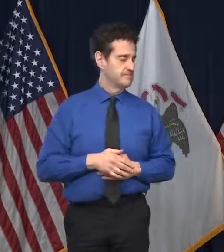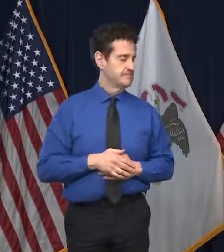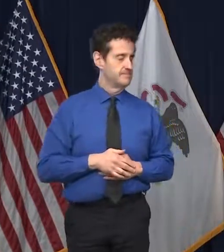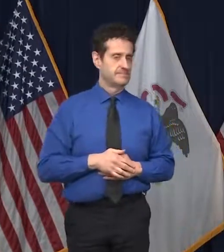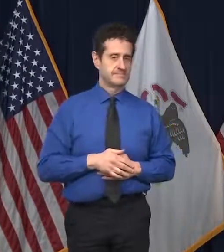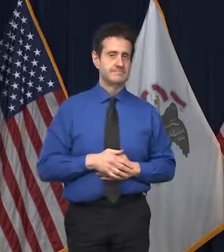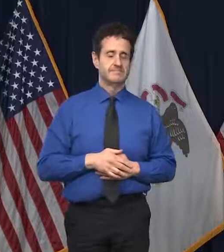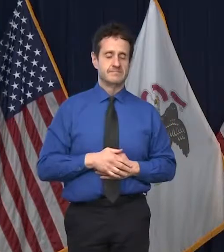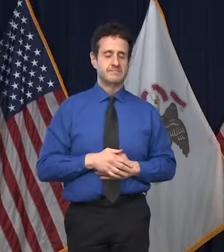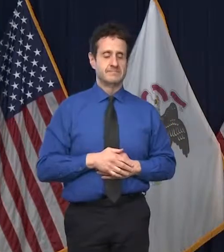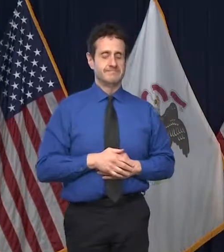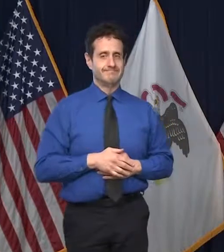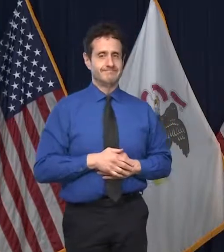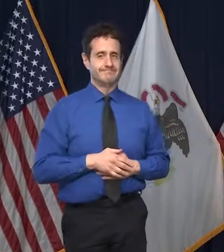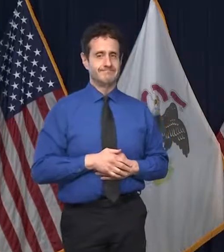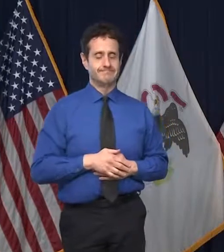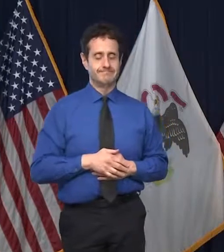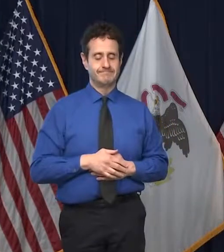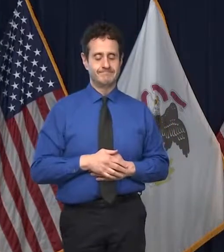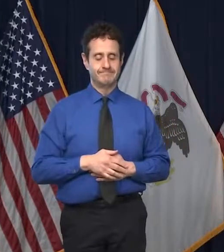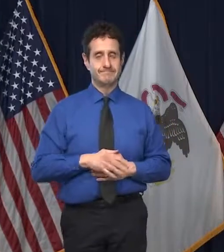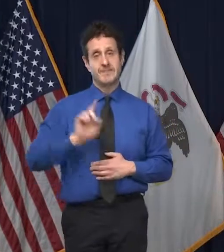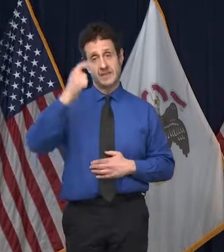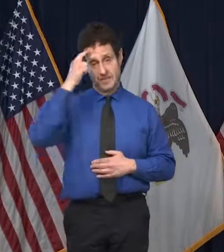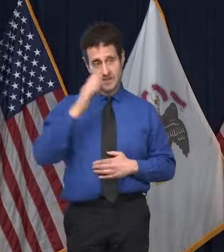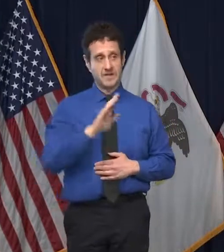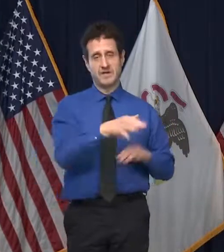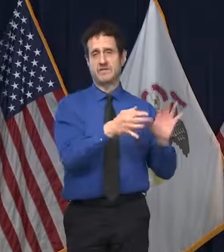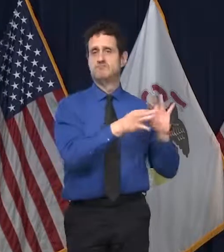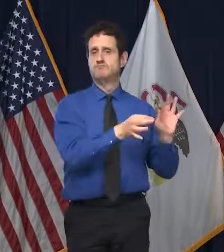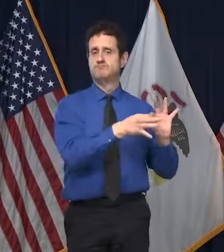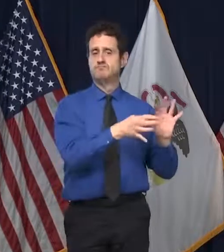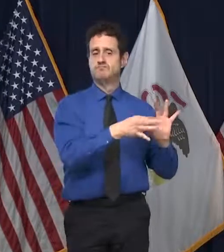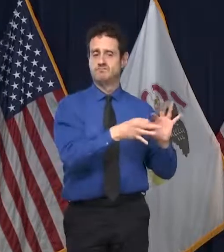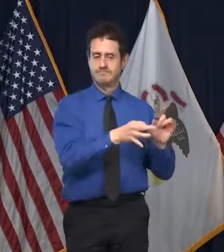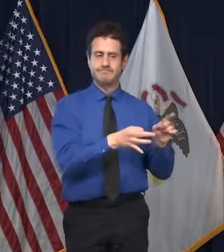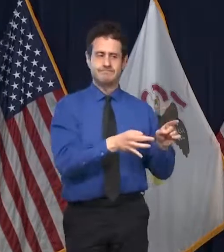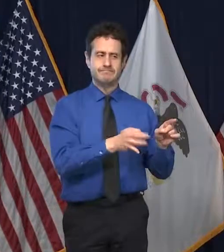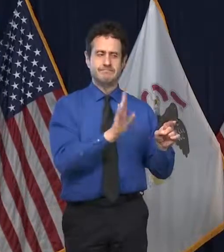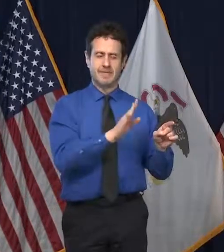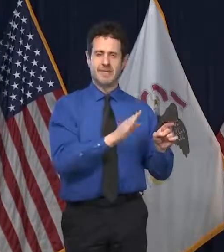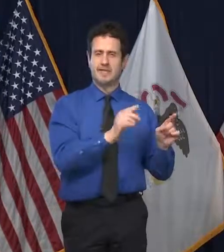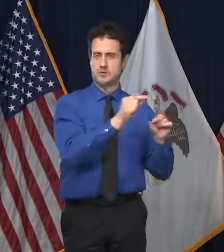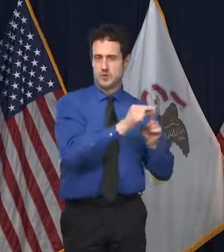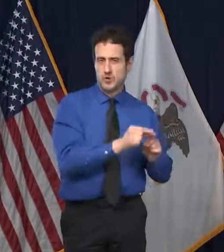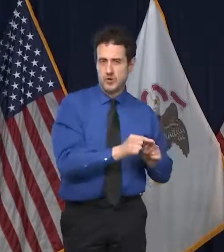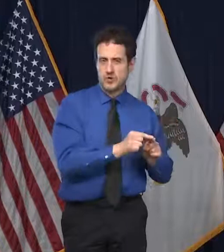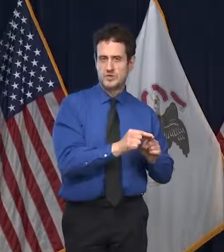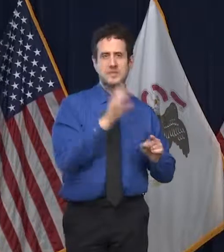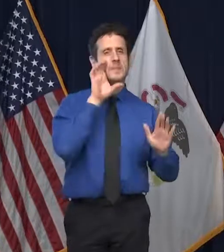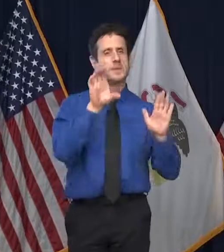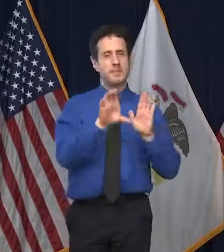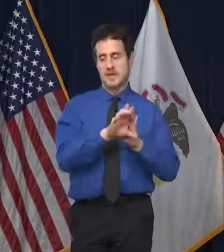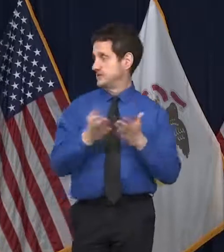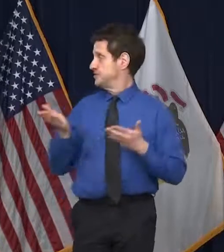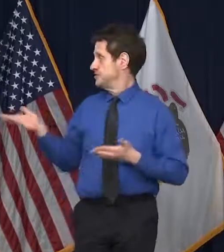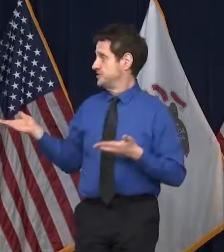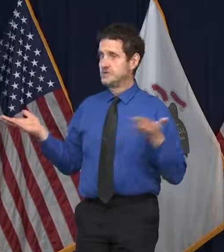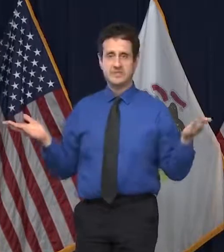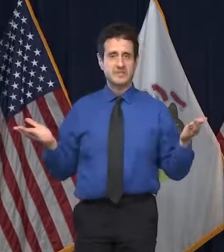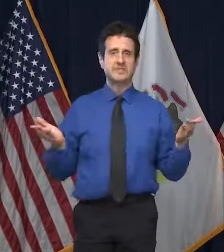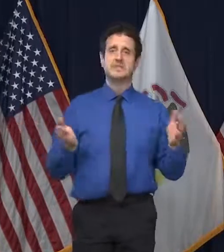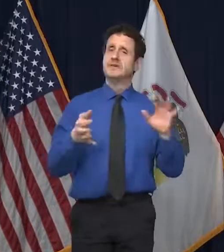Just following up after what the Governor has shared, both in his words, graphically, the message